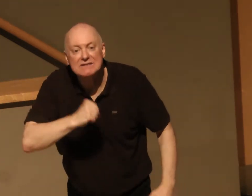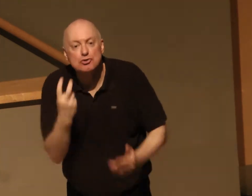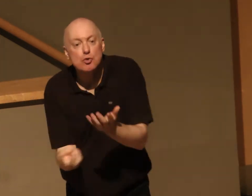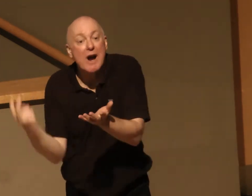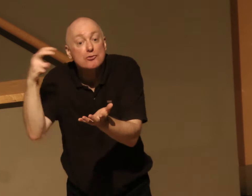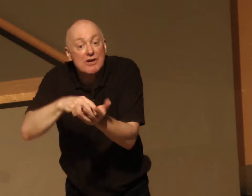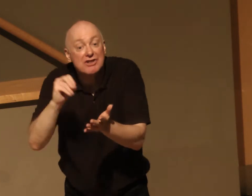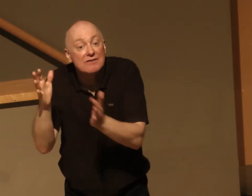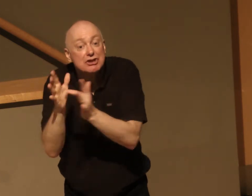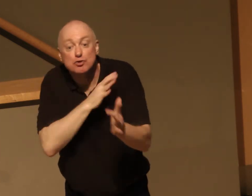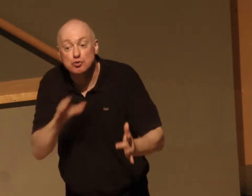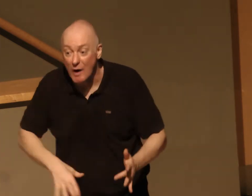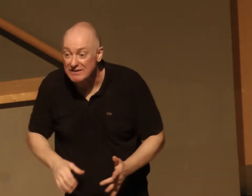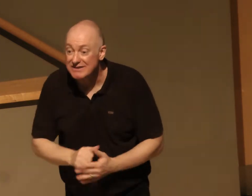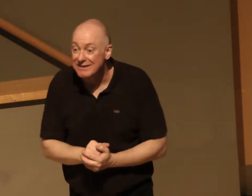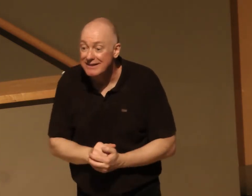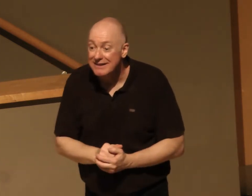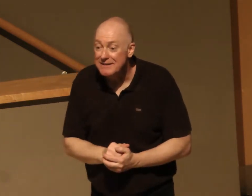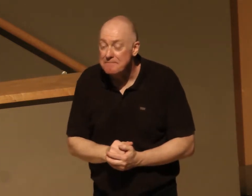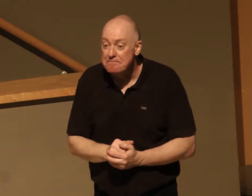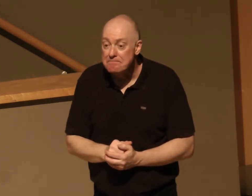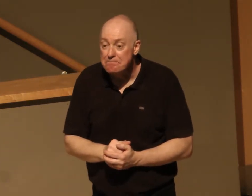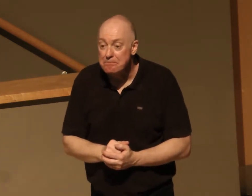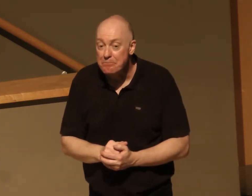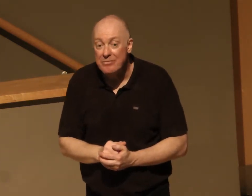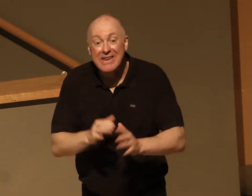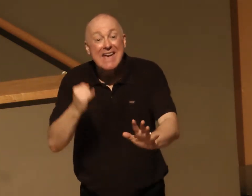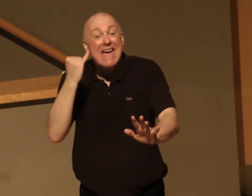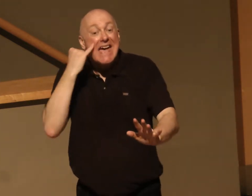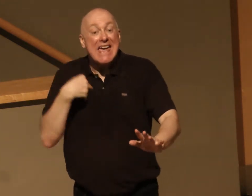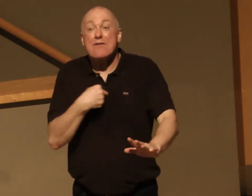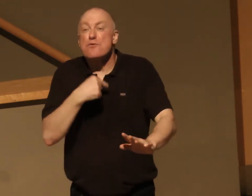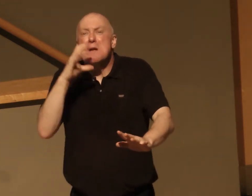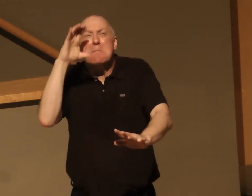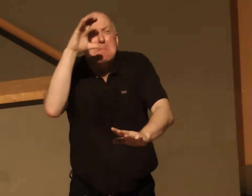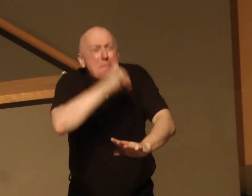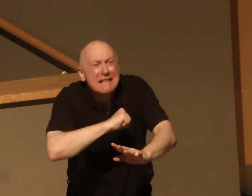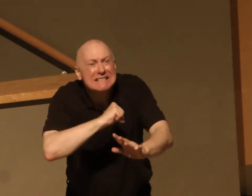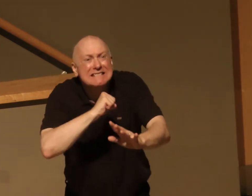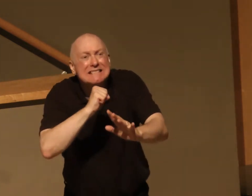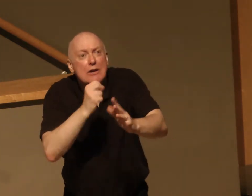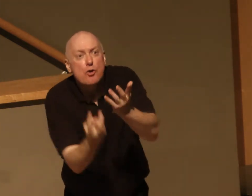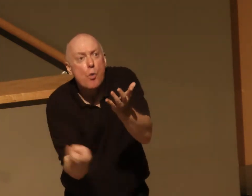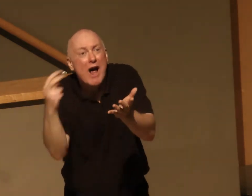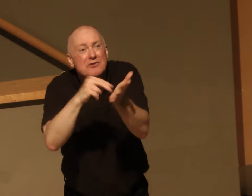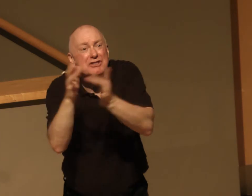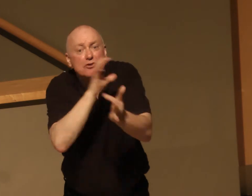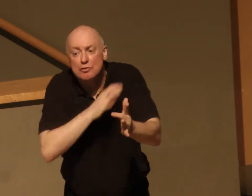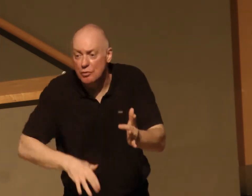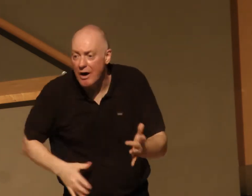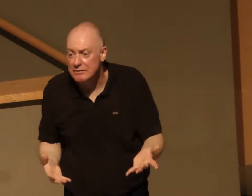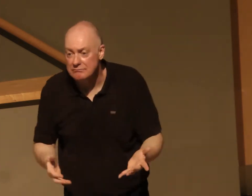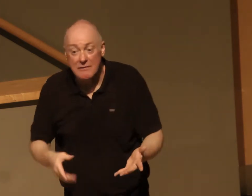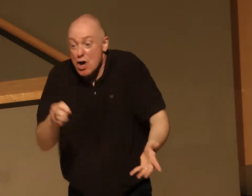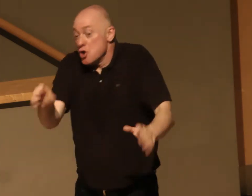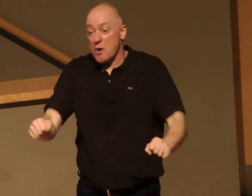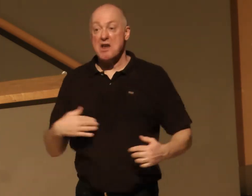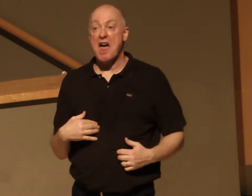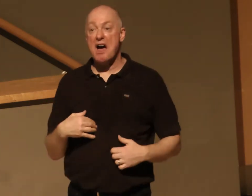of Jesus Christ. If we miss the resurrection of Jesus Christ, we can have the loftiest educational goals